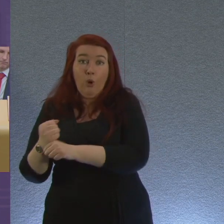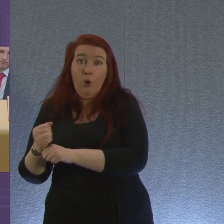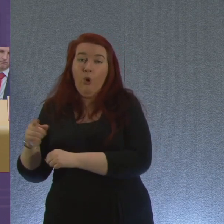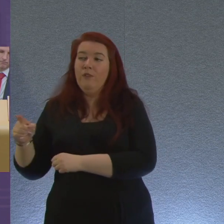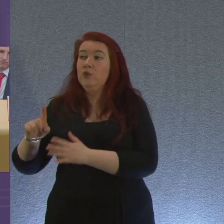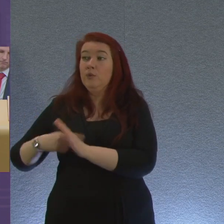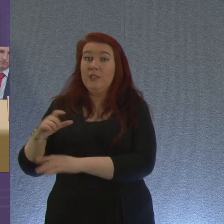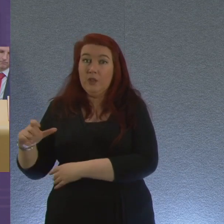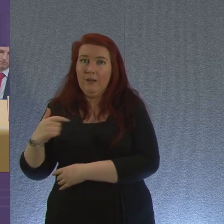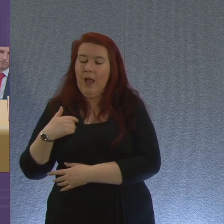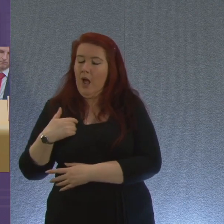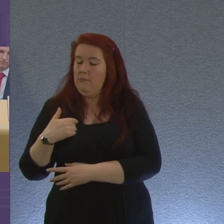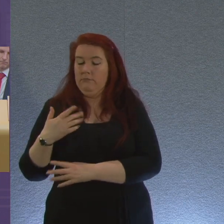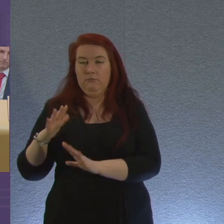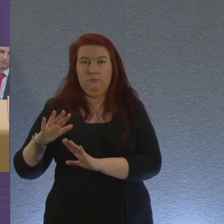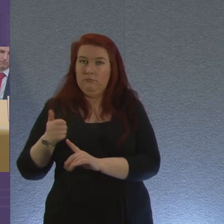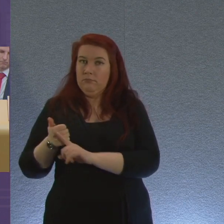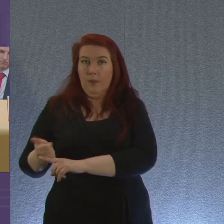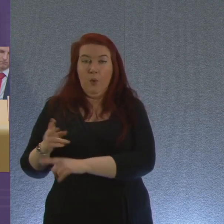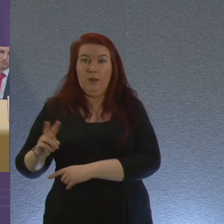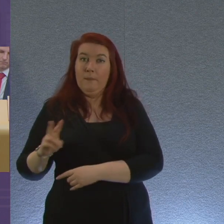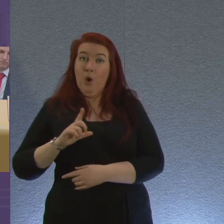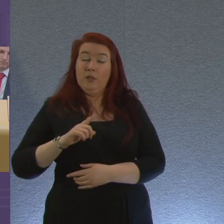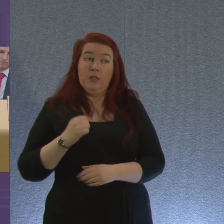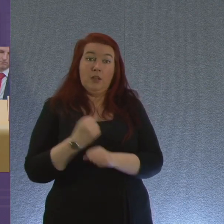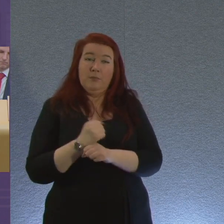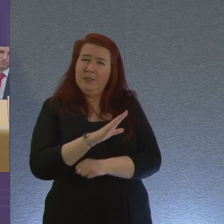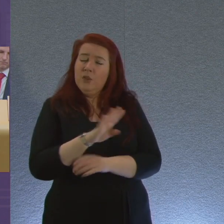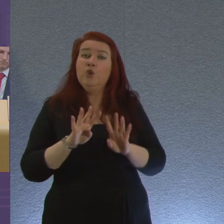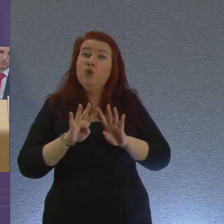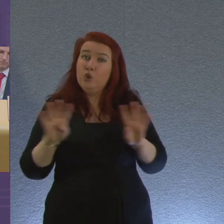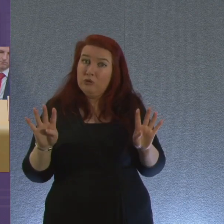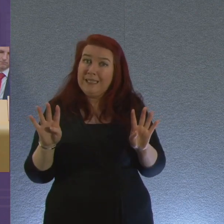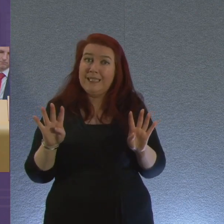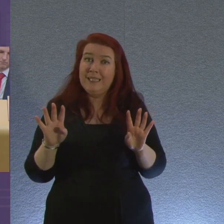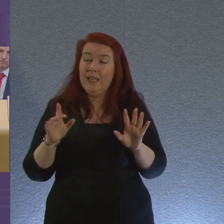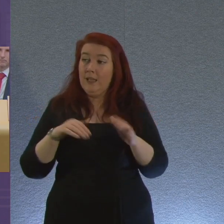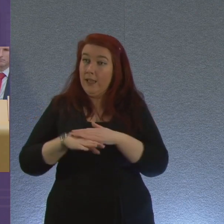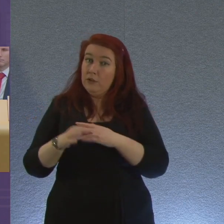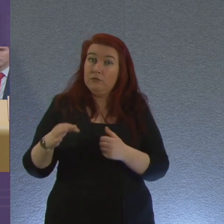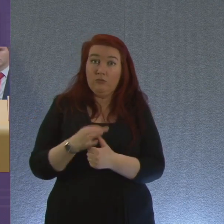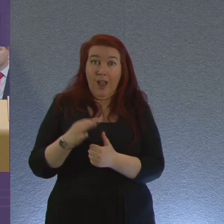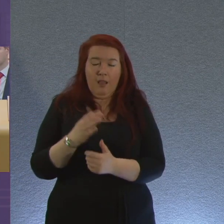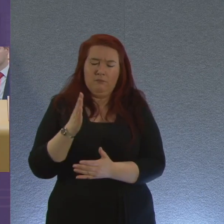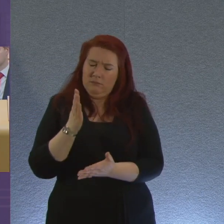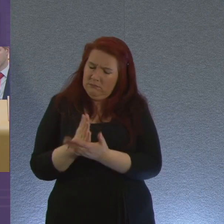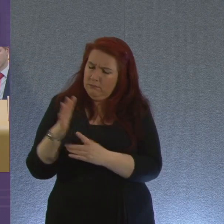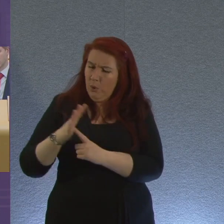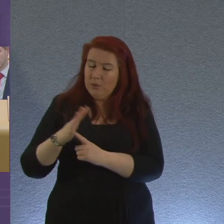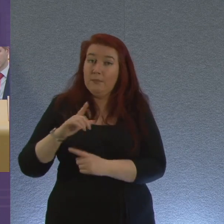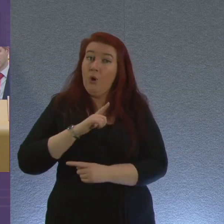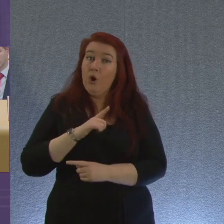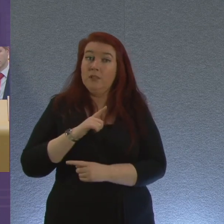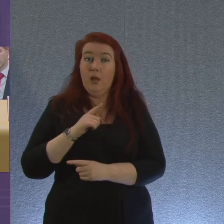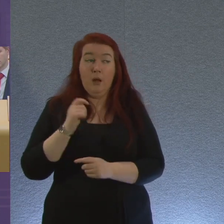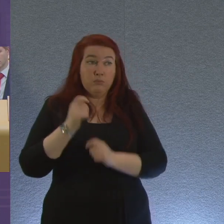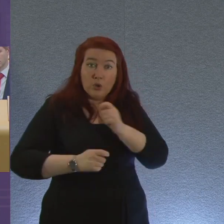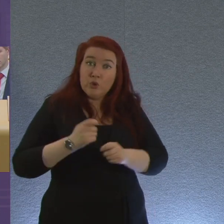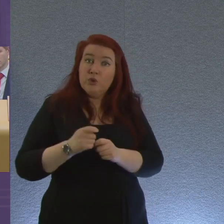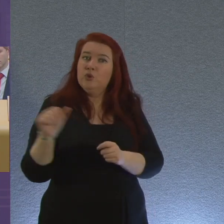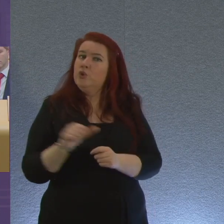I am glad the government have heeded those calls, because juries matter. They matter because the burden should rest on the prosecution to take a group of